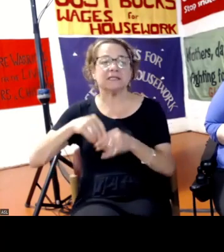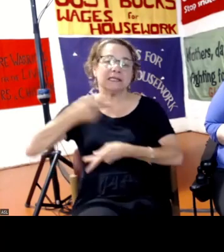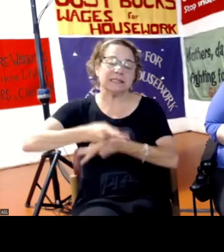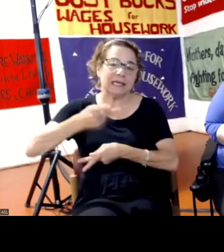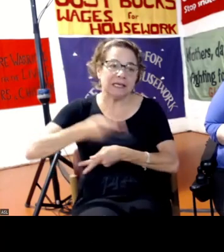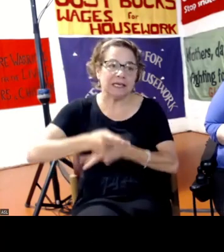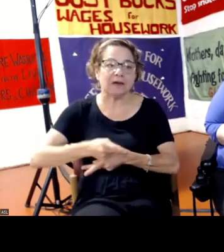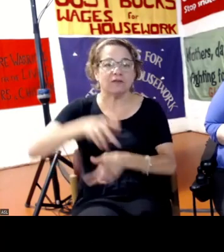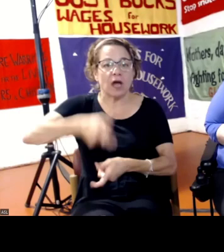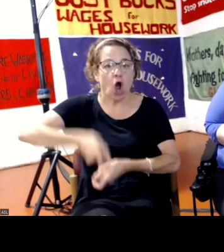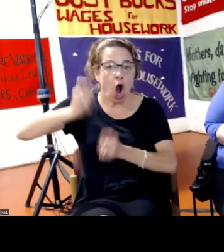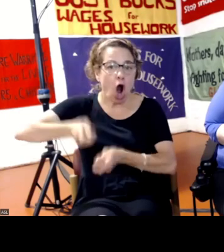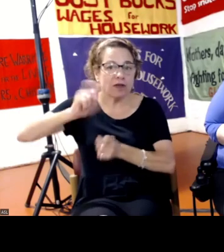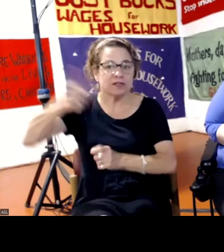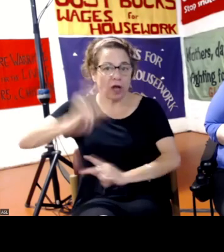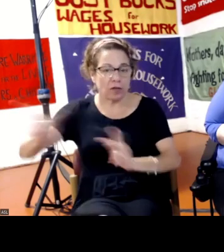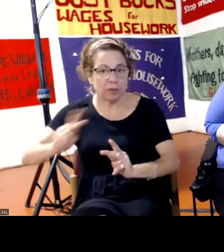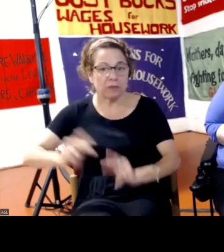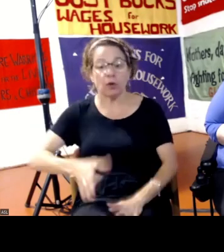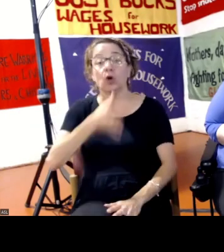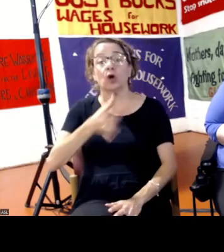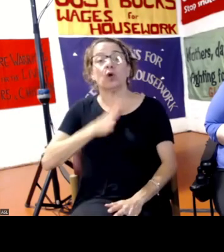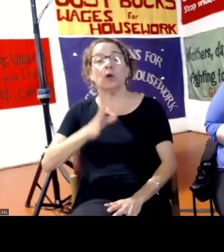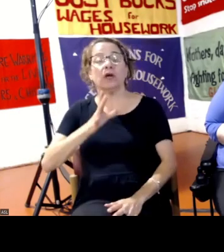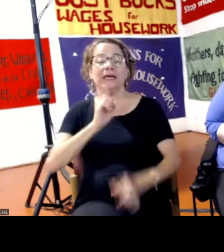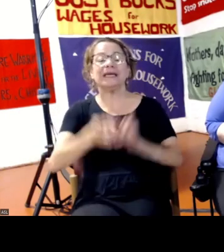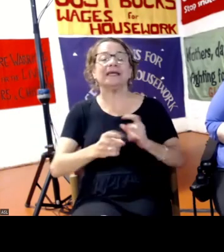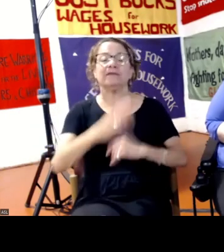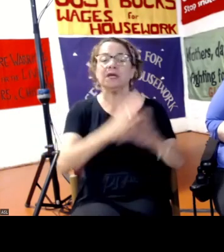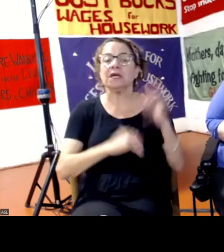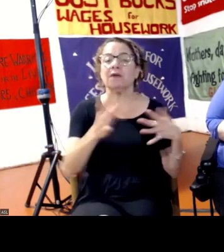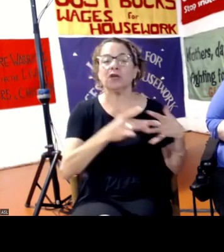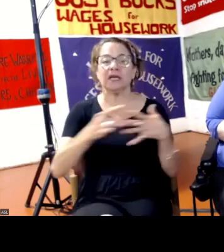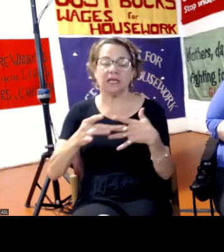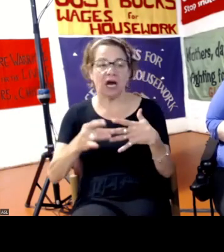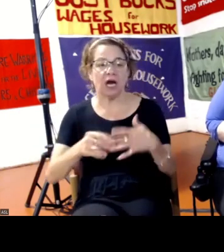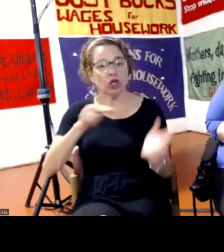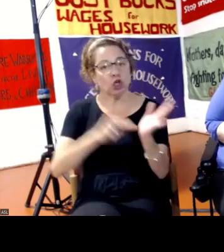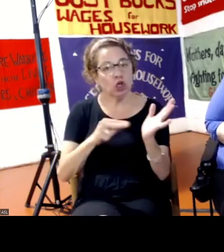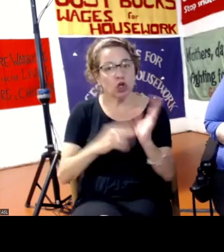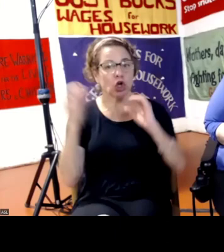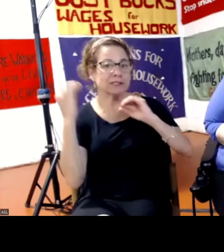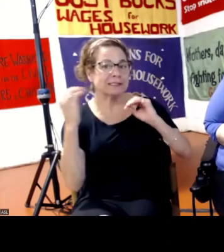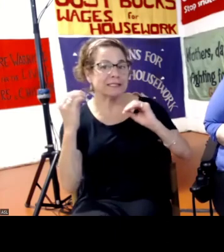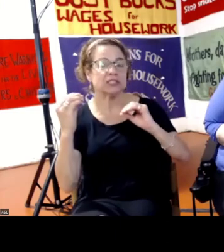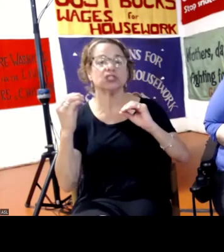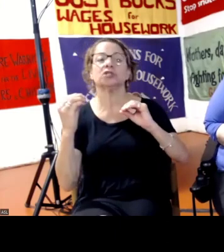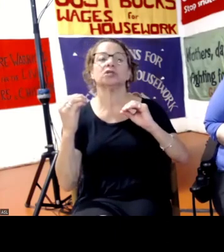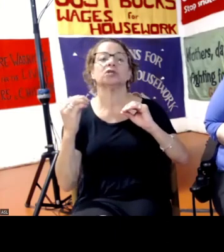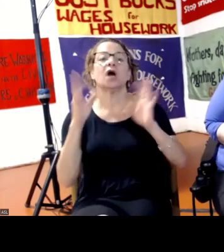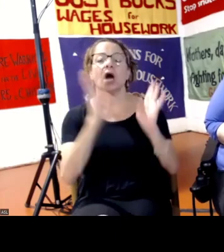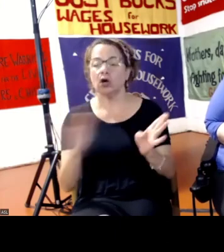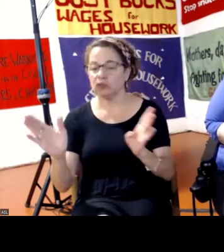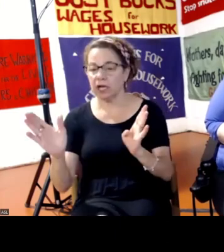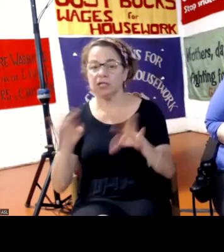and harvesting for others, women comfort and guide, nurse and teach, arrange